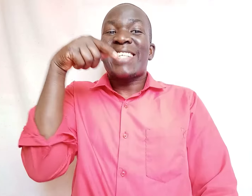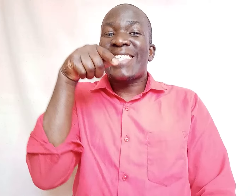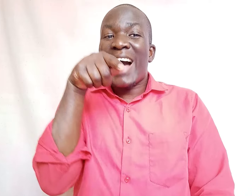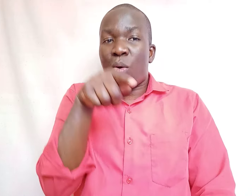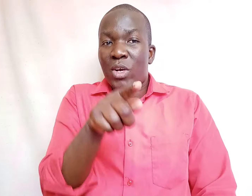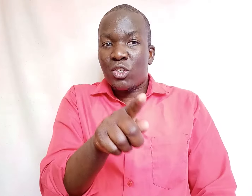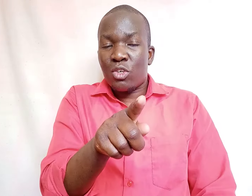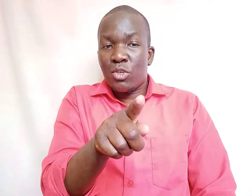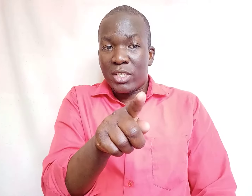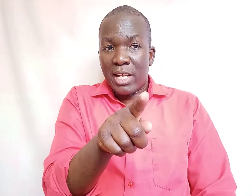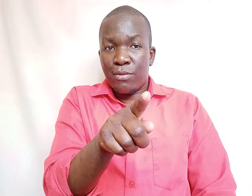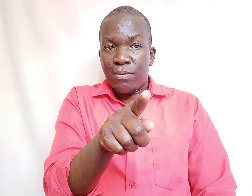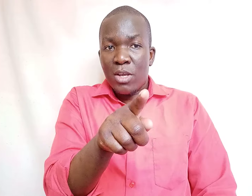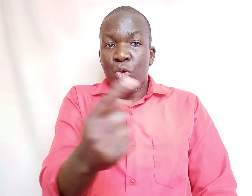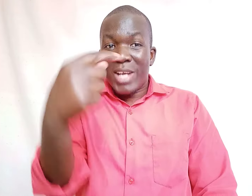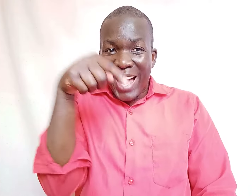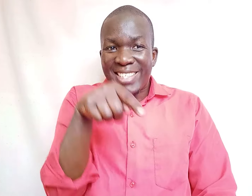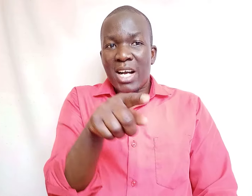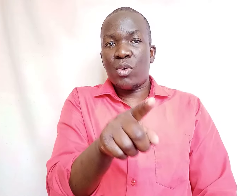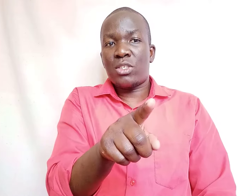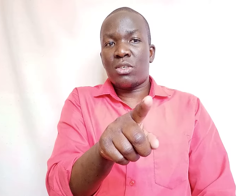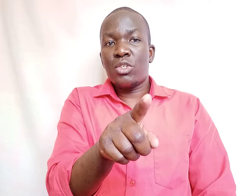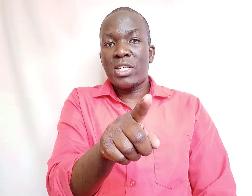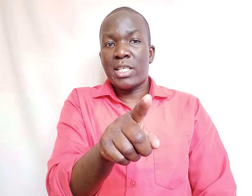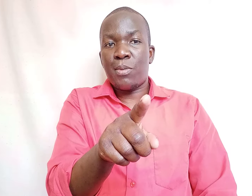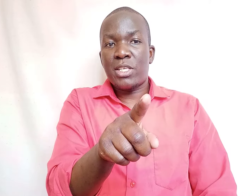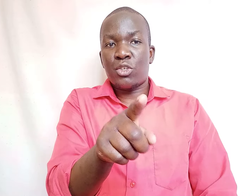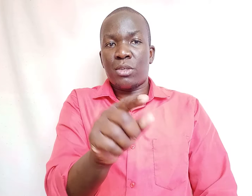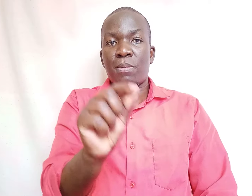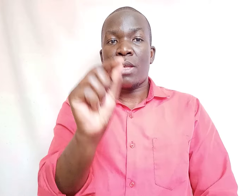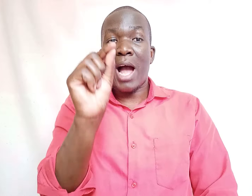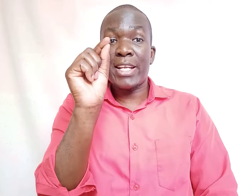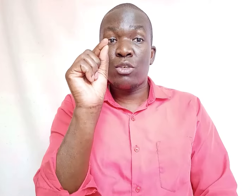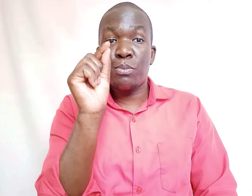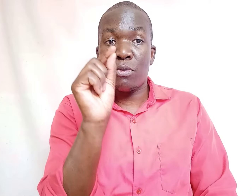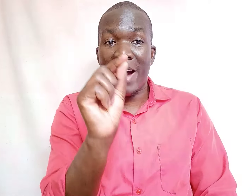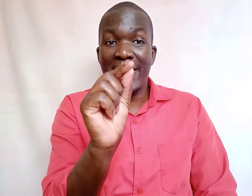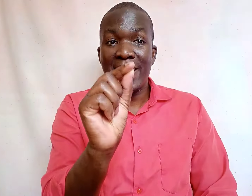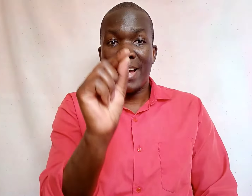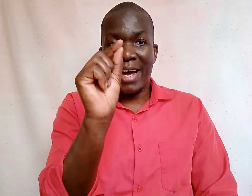ask a question yourself. You'll ask a question during interpretation and you provide